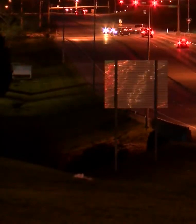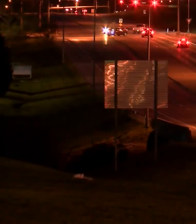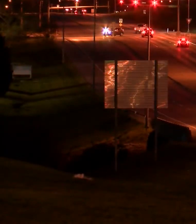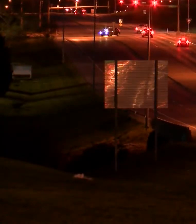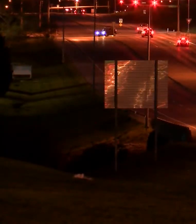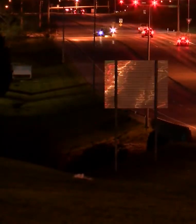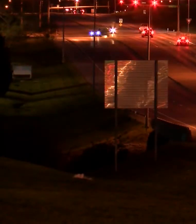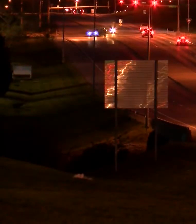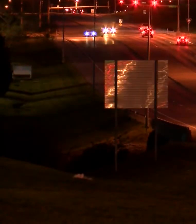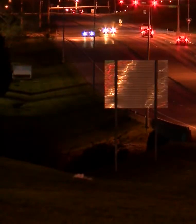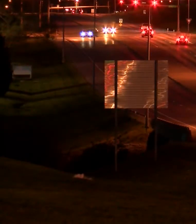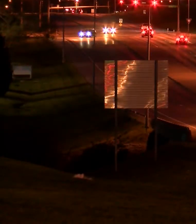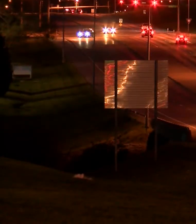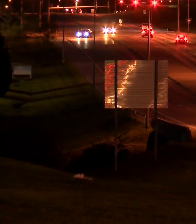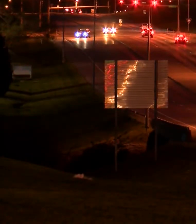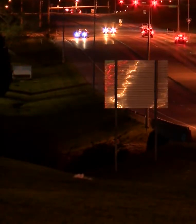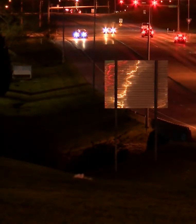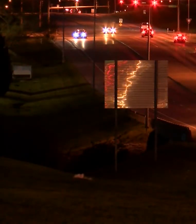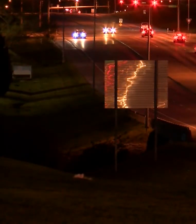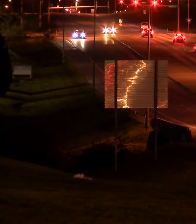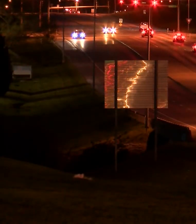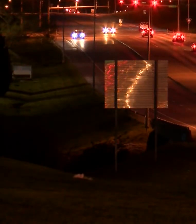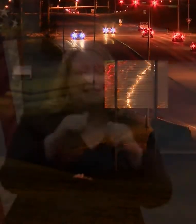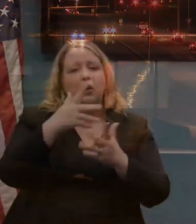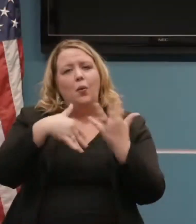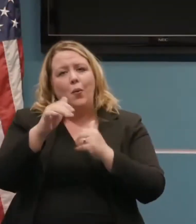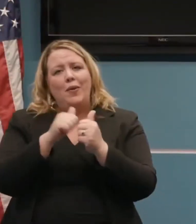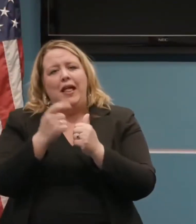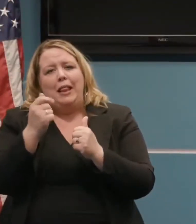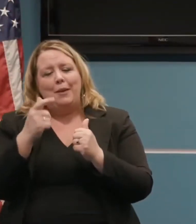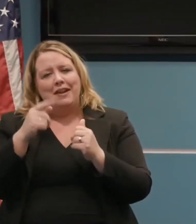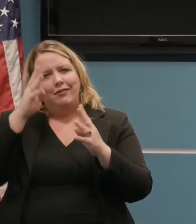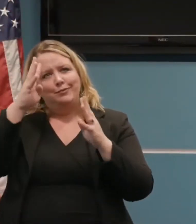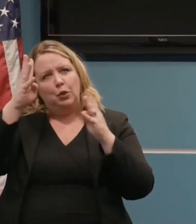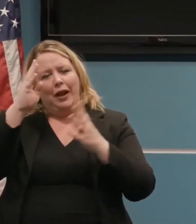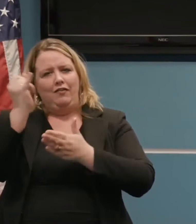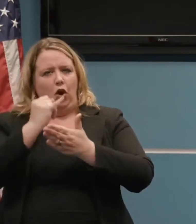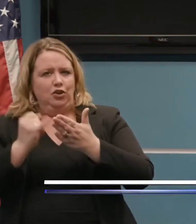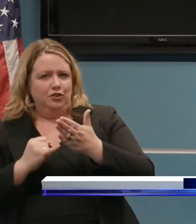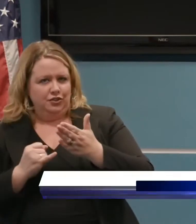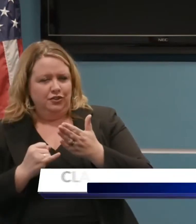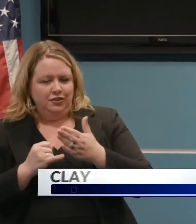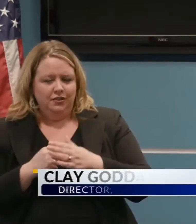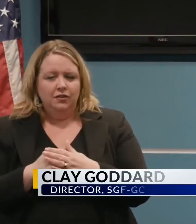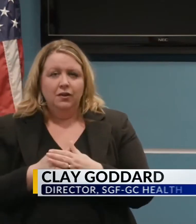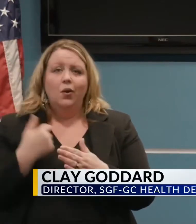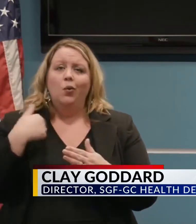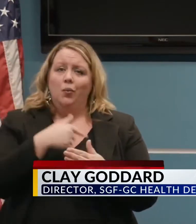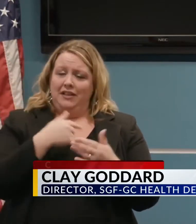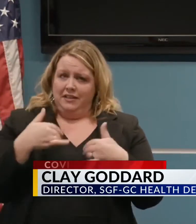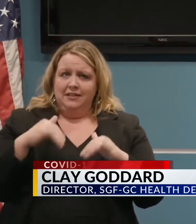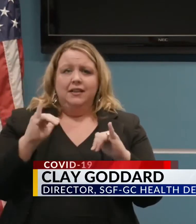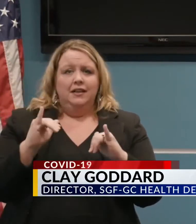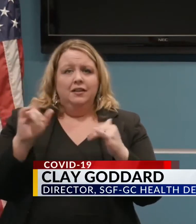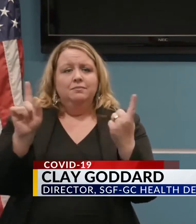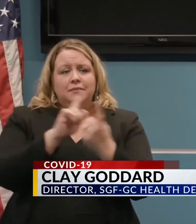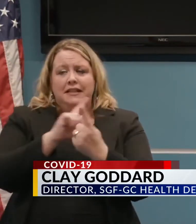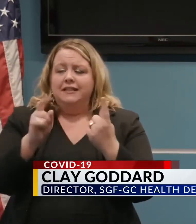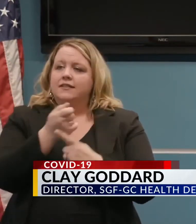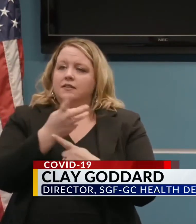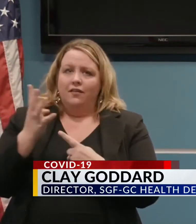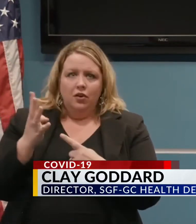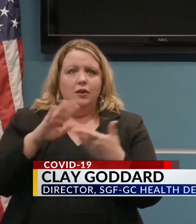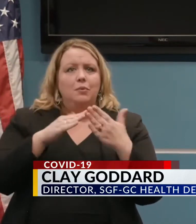what that next phase might look like. This week we are and will continue to meet with community leaders across the variety of sectors